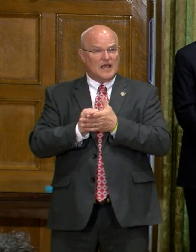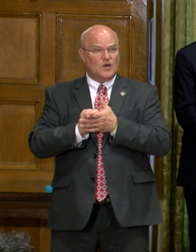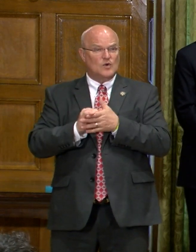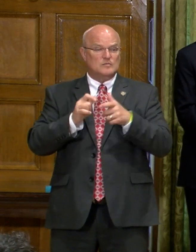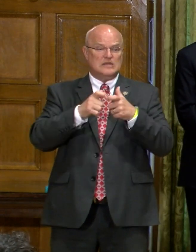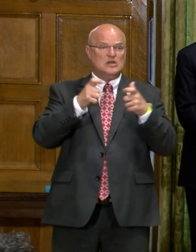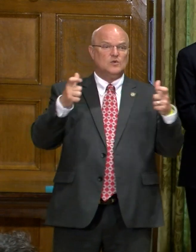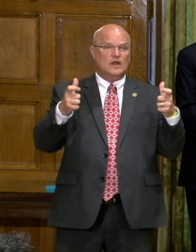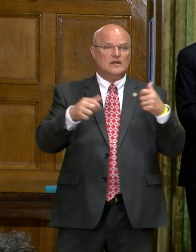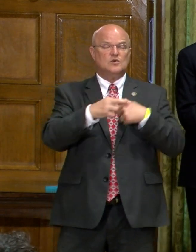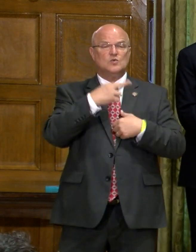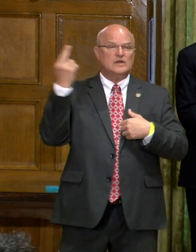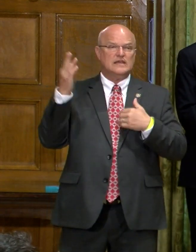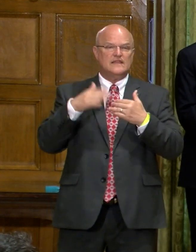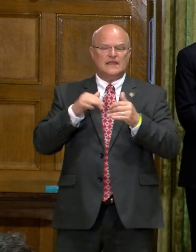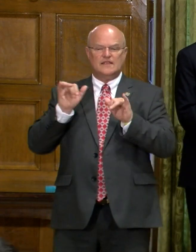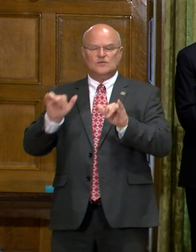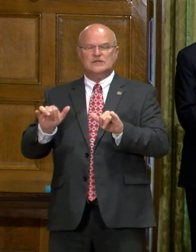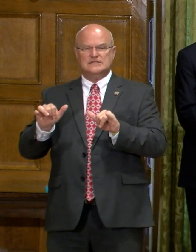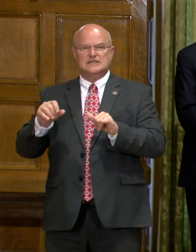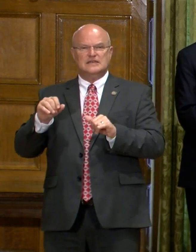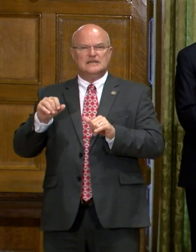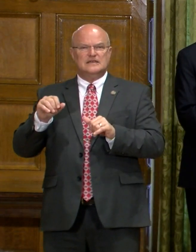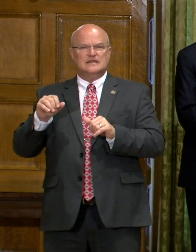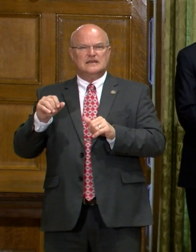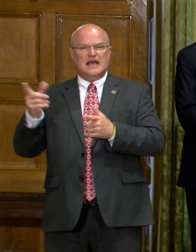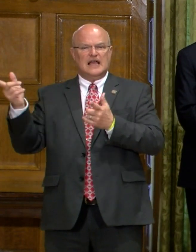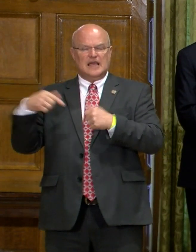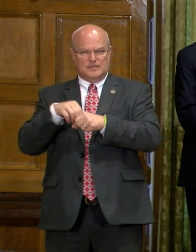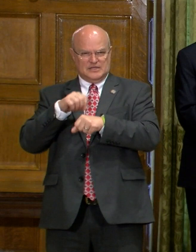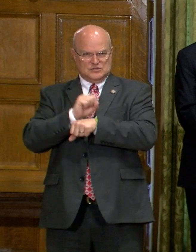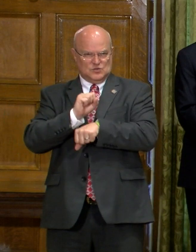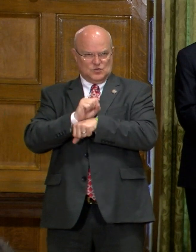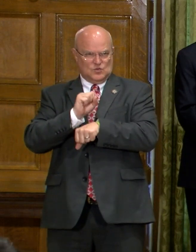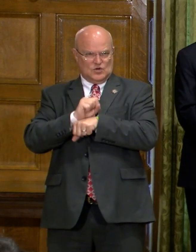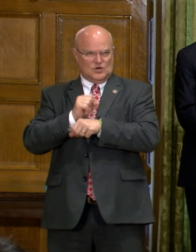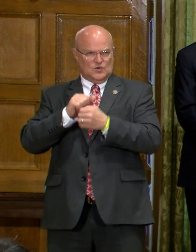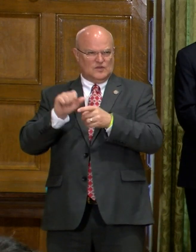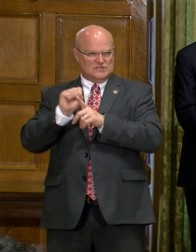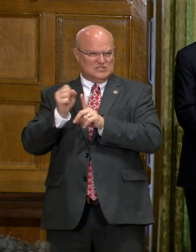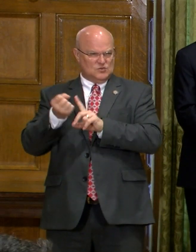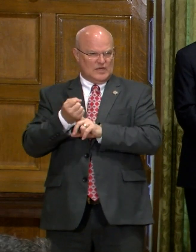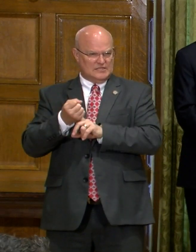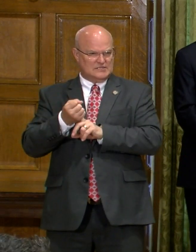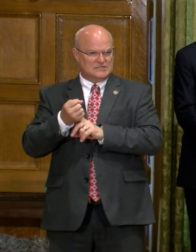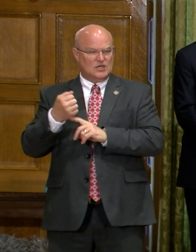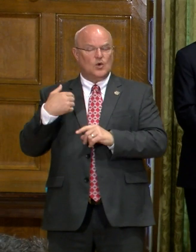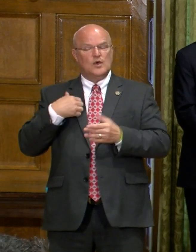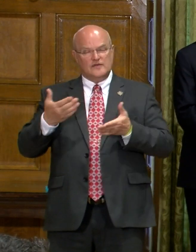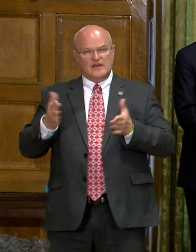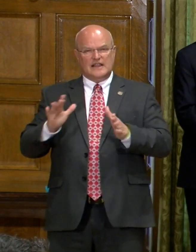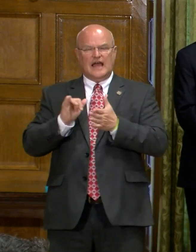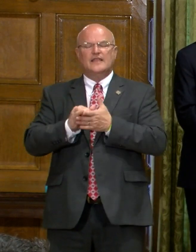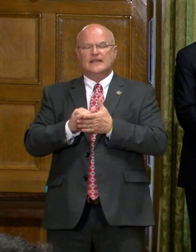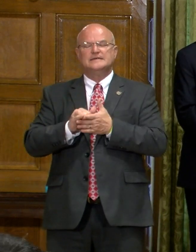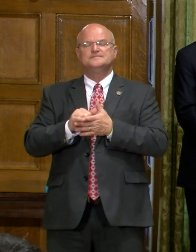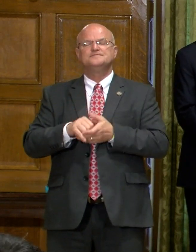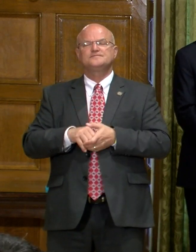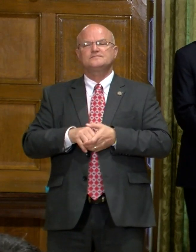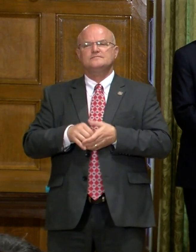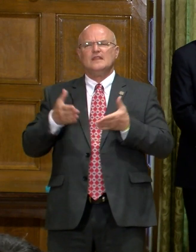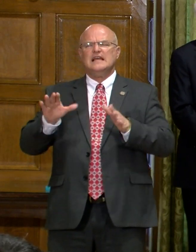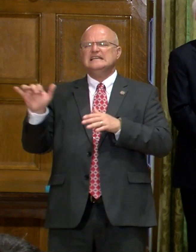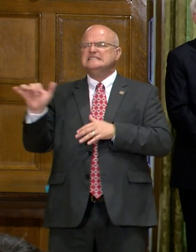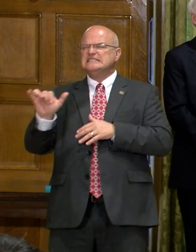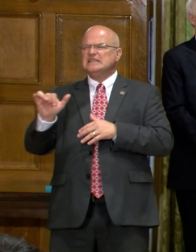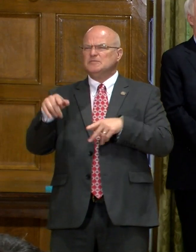be greater than the risks of them coming in under those situations, we've allowed for that. We've allowed